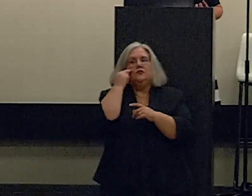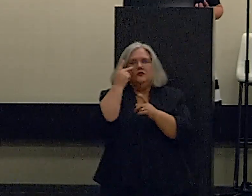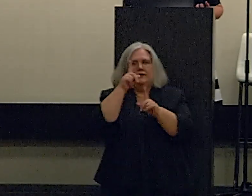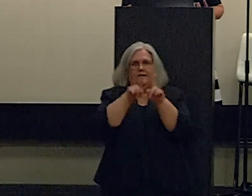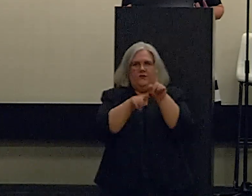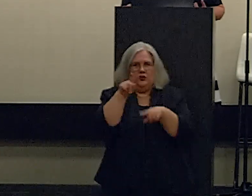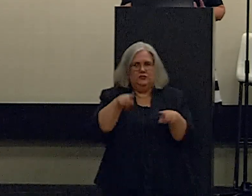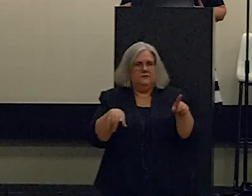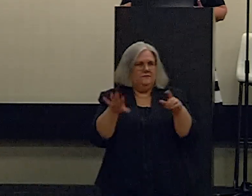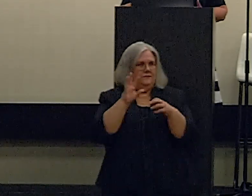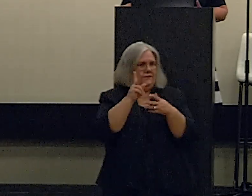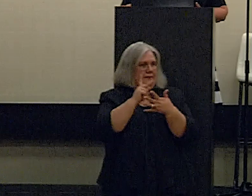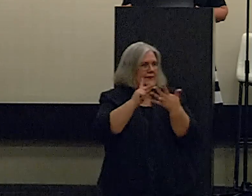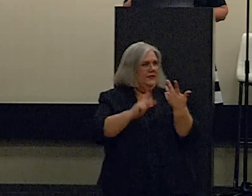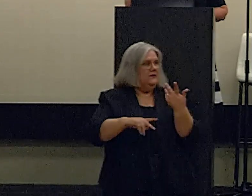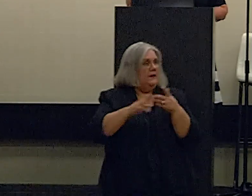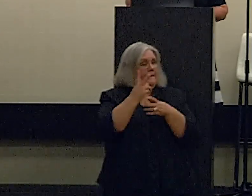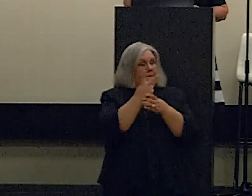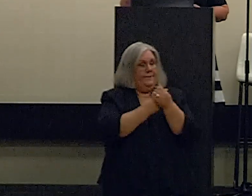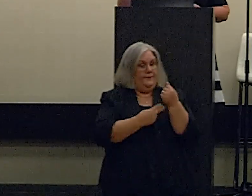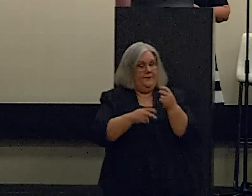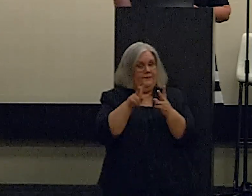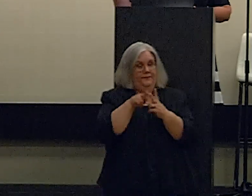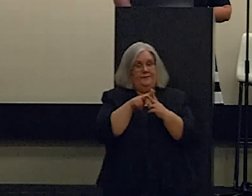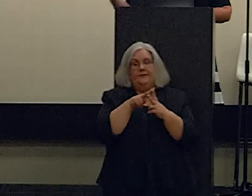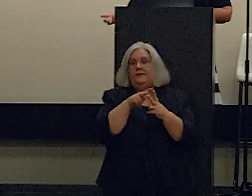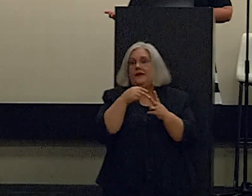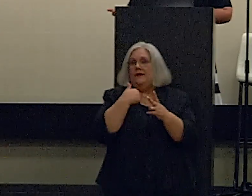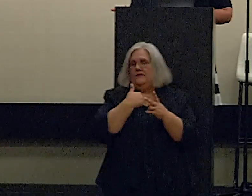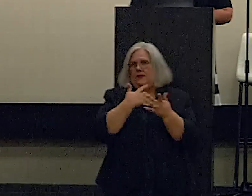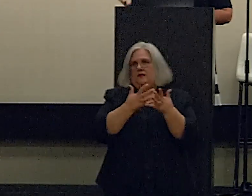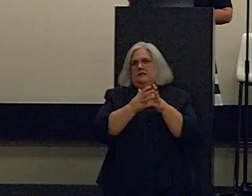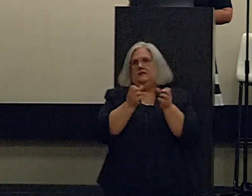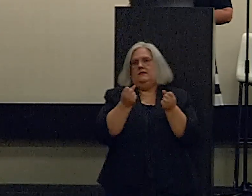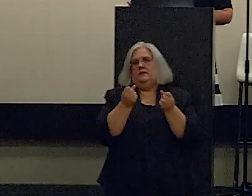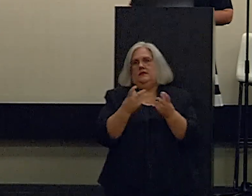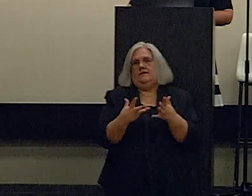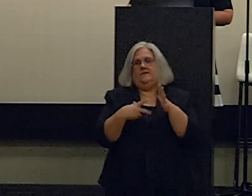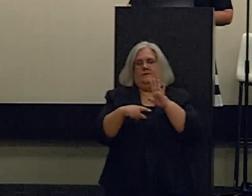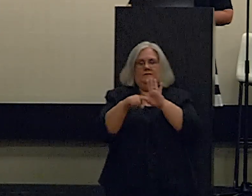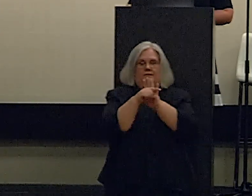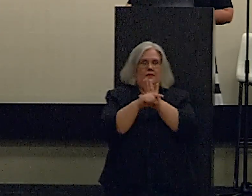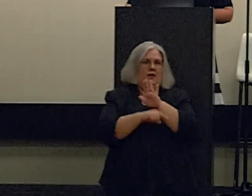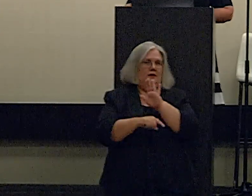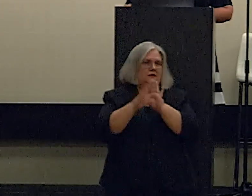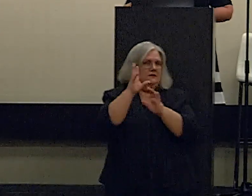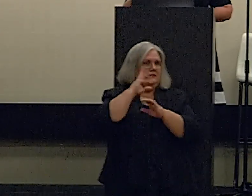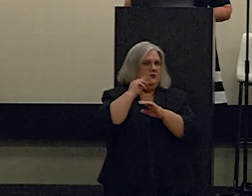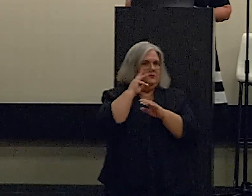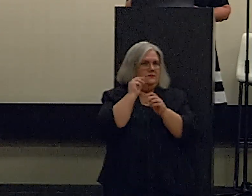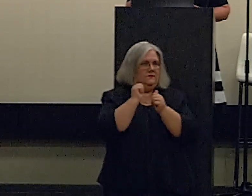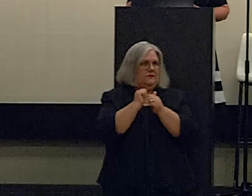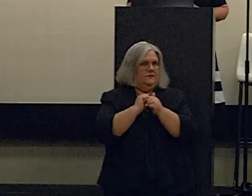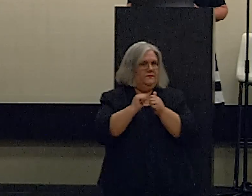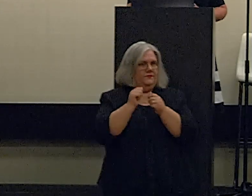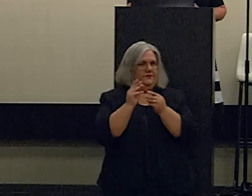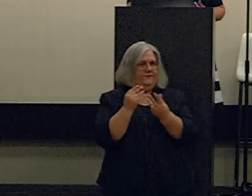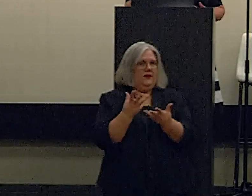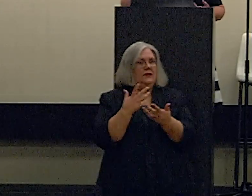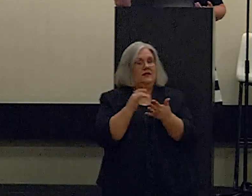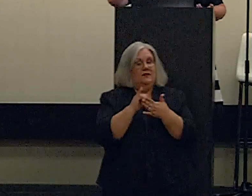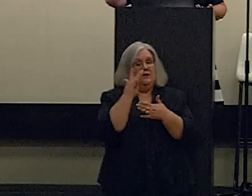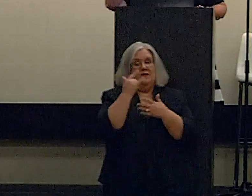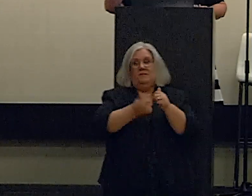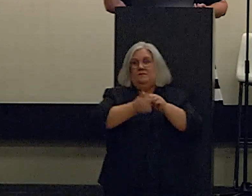populations, both of which have had a lot of bad experiences with providers. And that's why the majority of the work that I